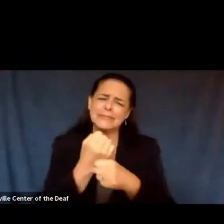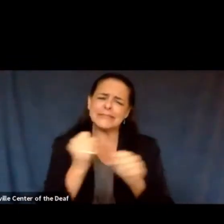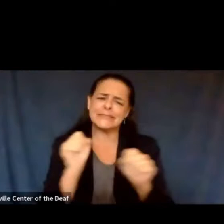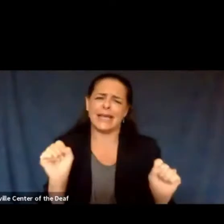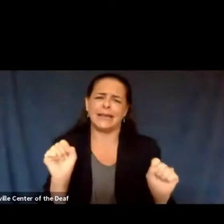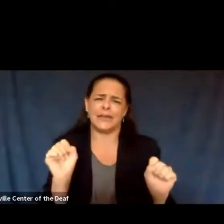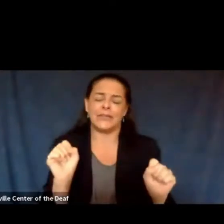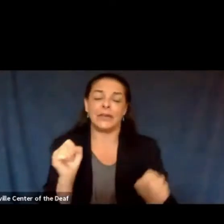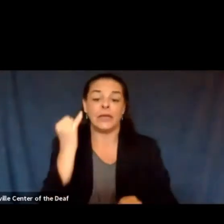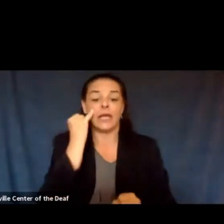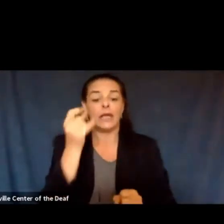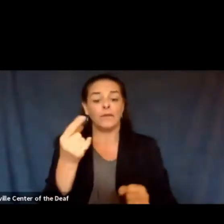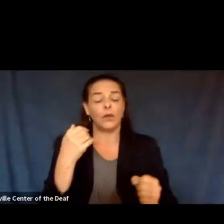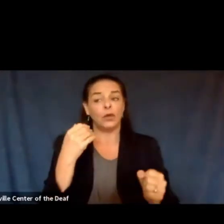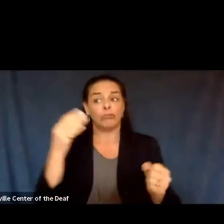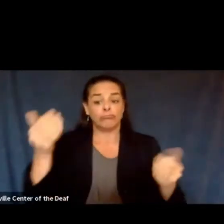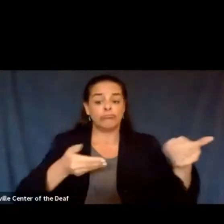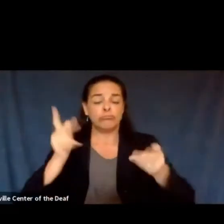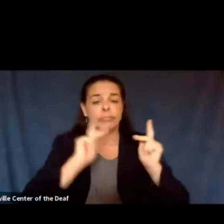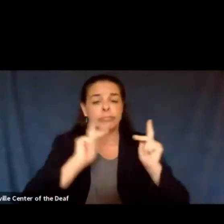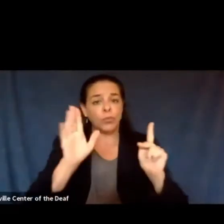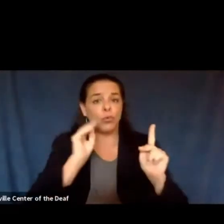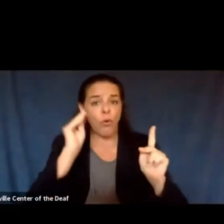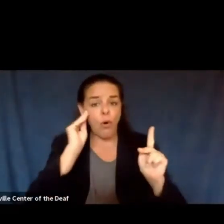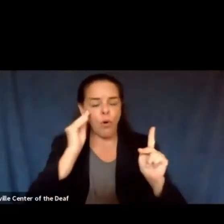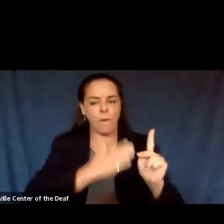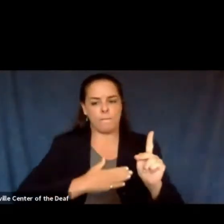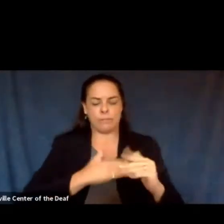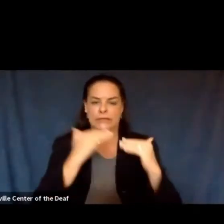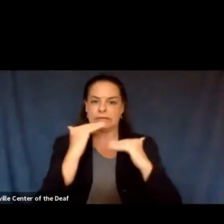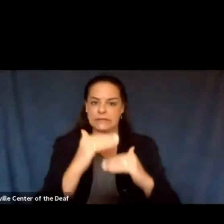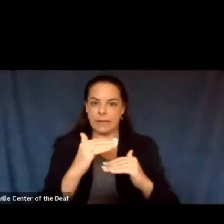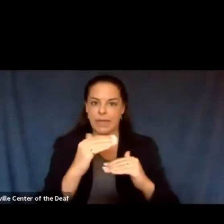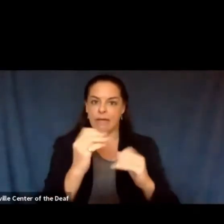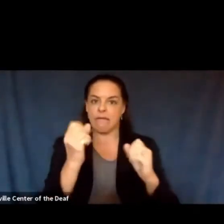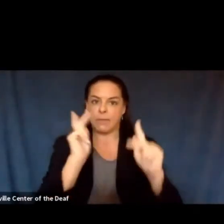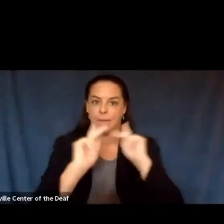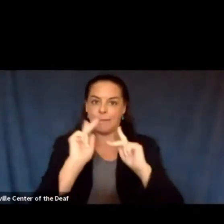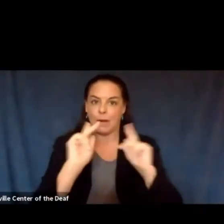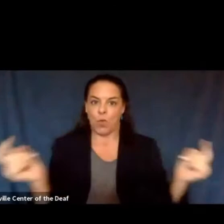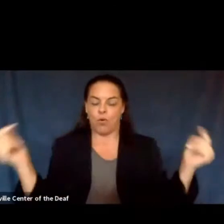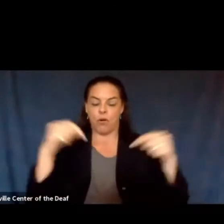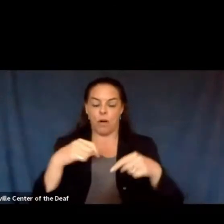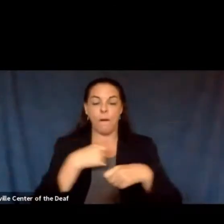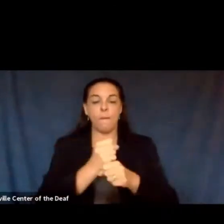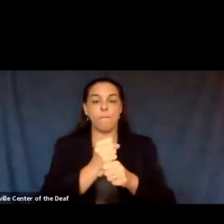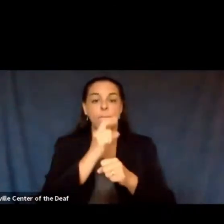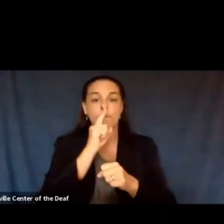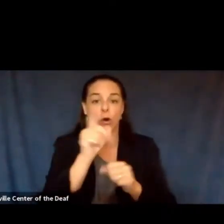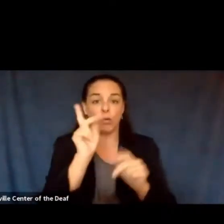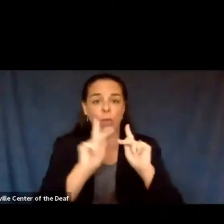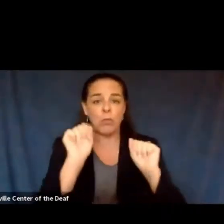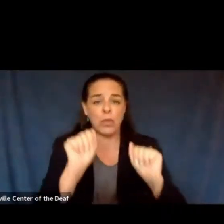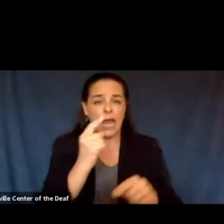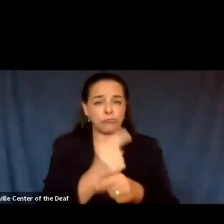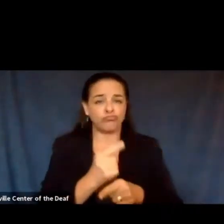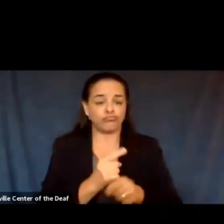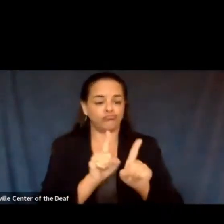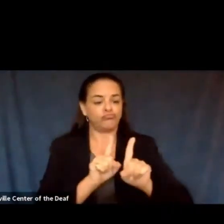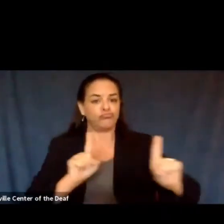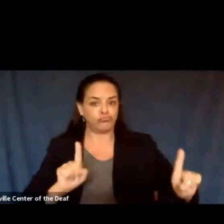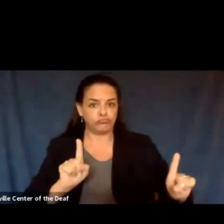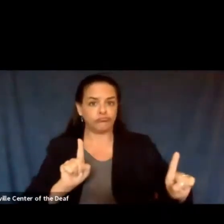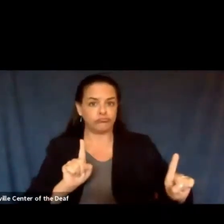you're having people over to your house, do your best to limit the amount of people you invite to ensure that folks can be properly spaced